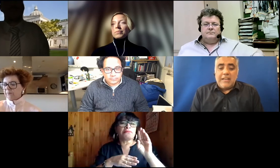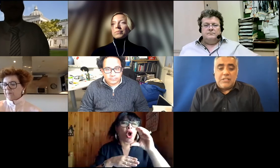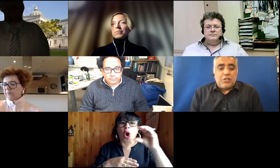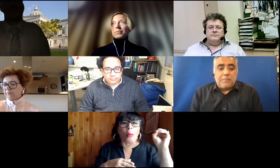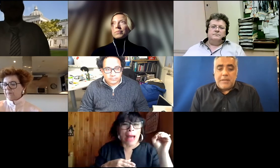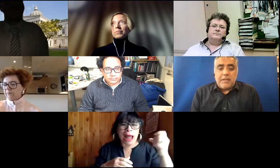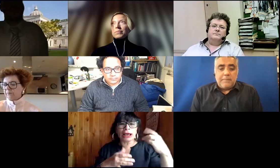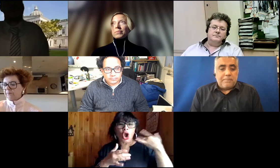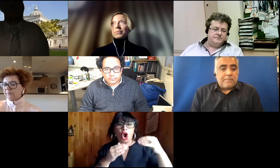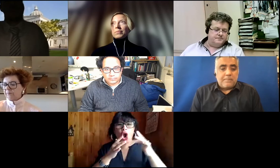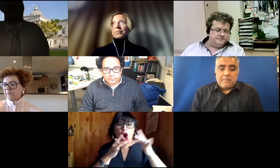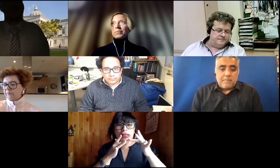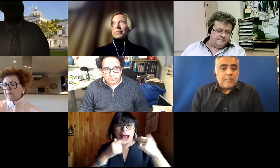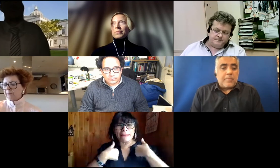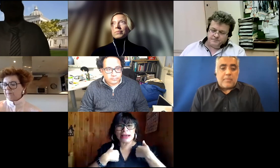And it needs to be,